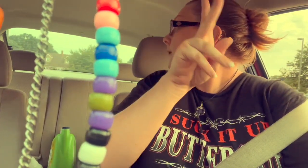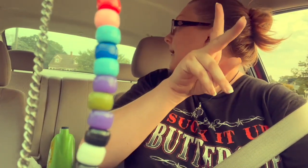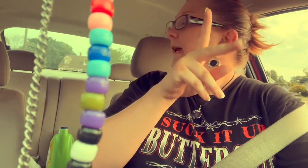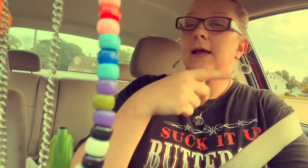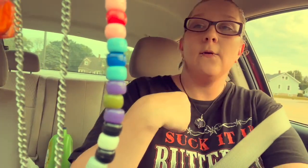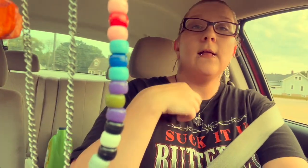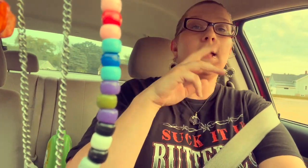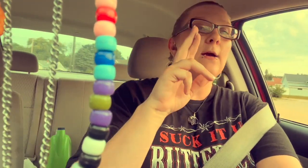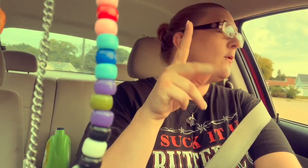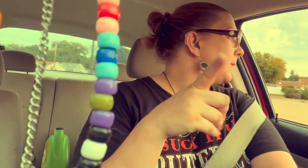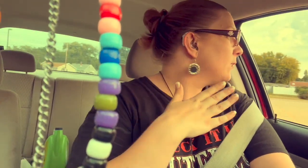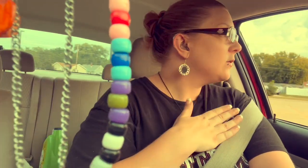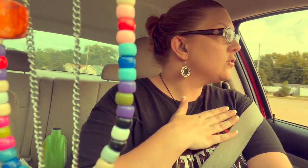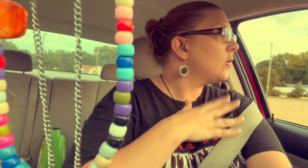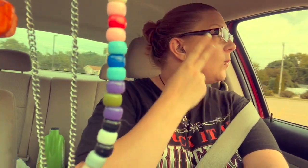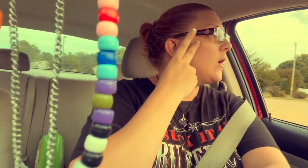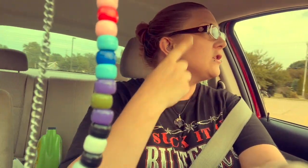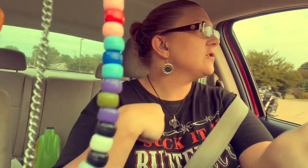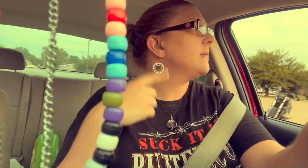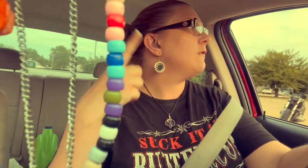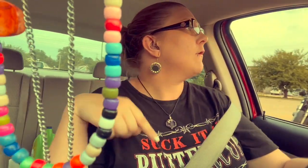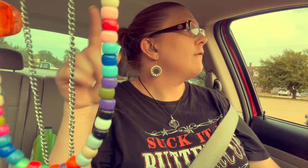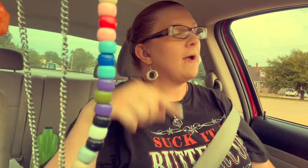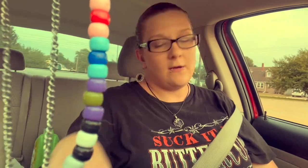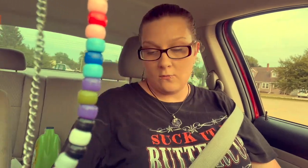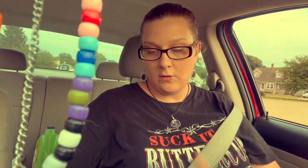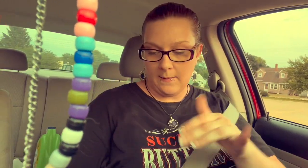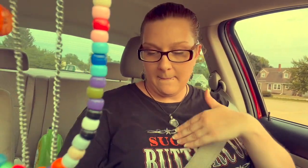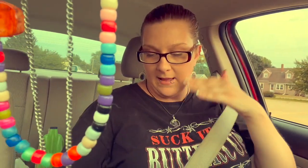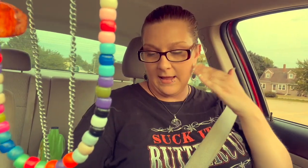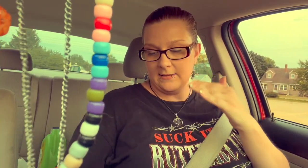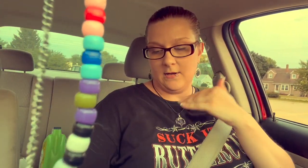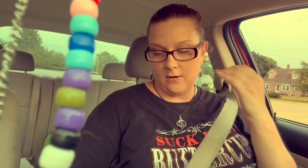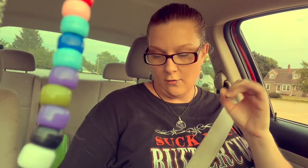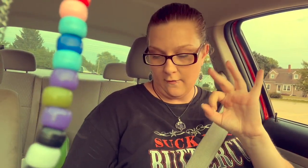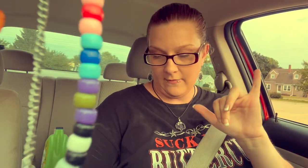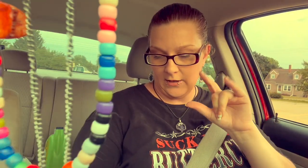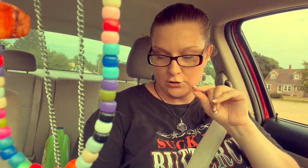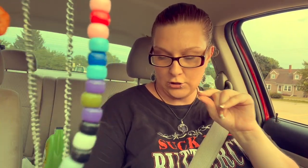Okay, well I hope you enjoy watching me run around like my head's cut off like a chicken.